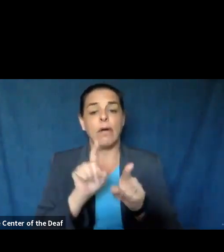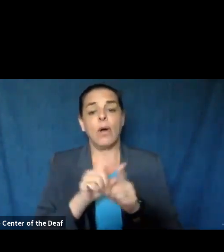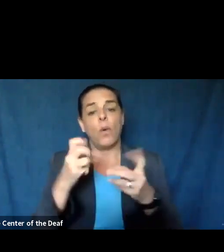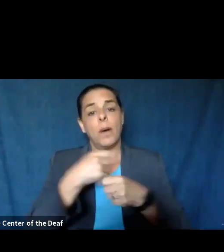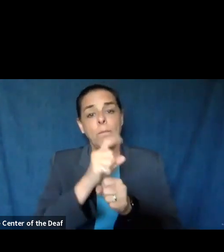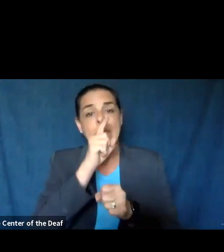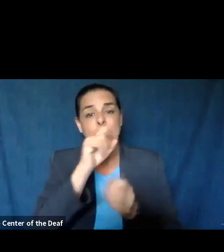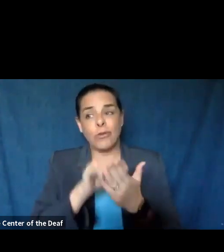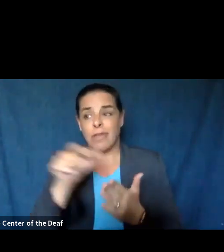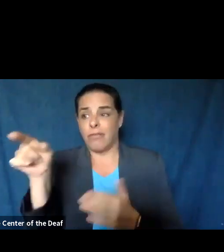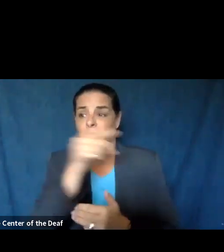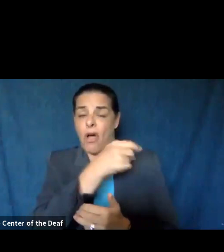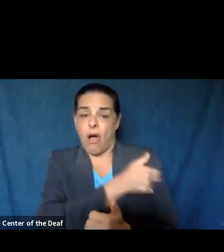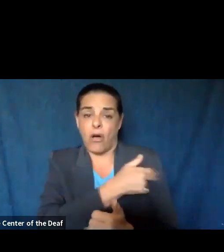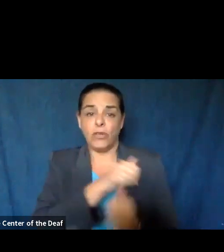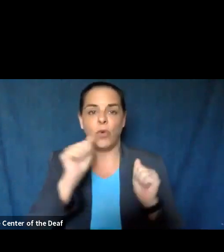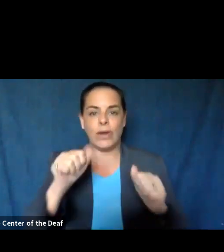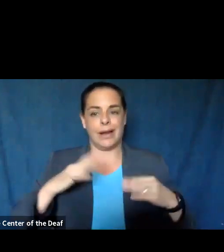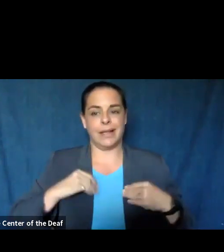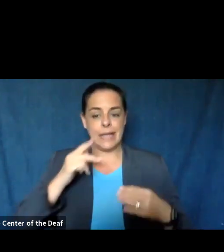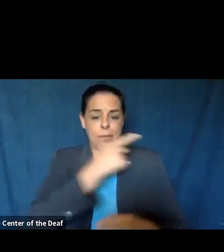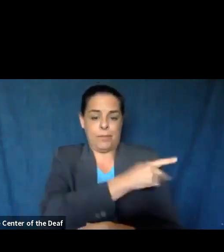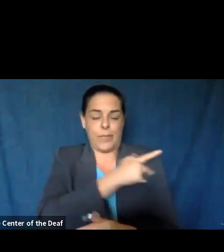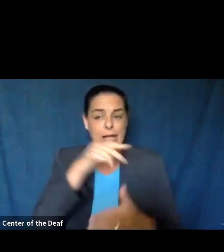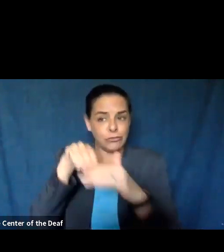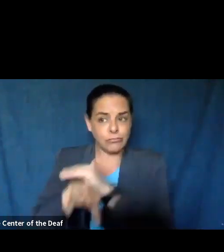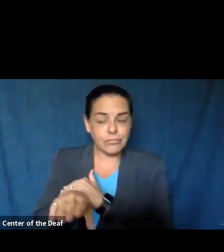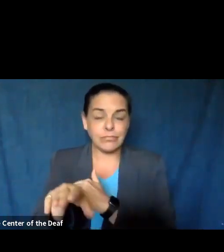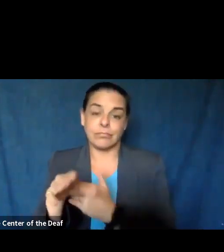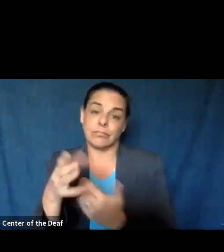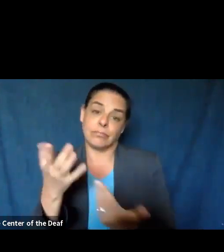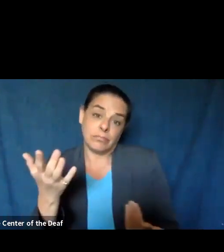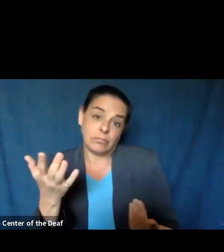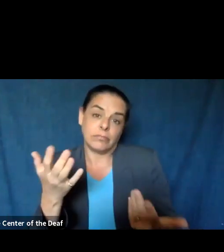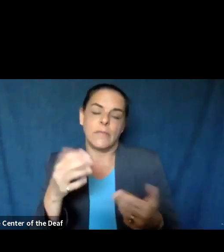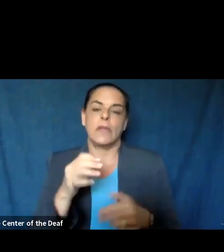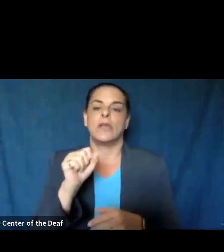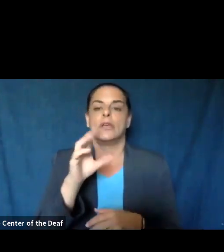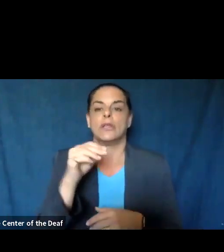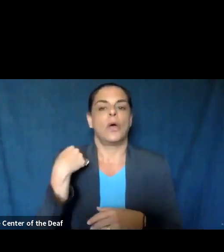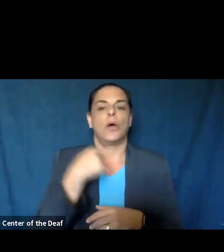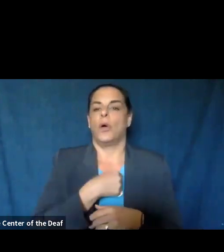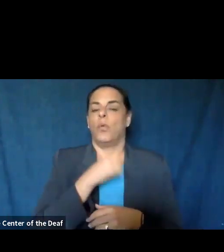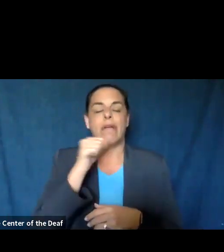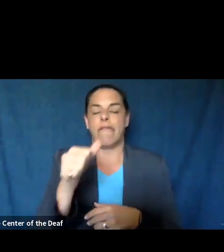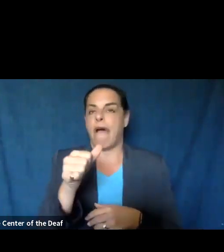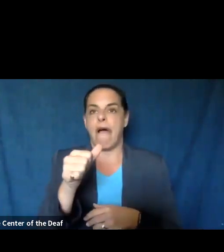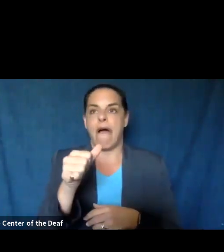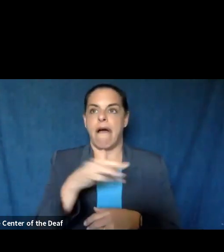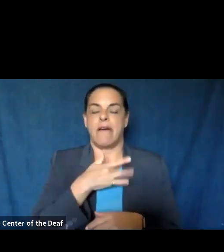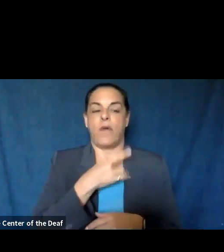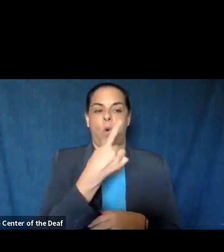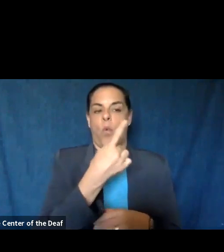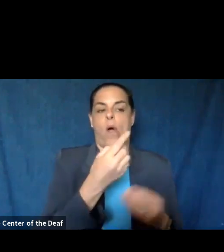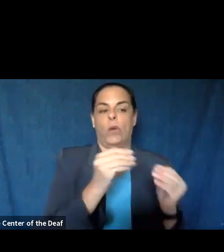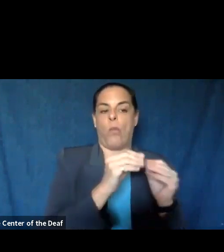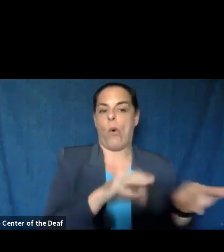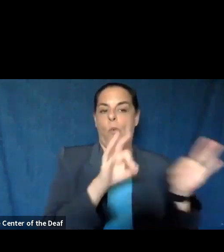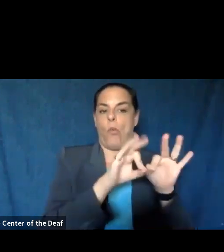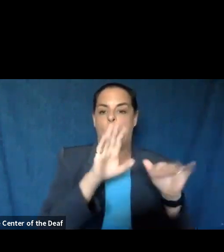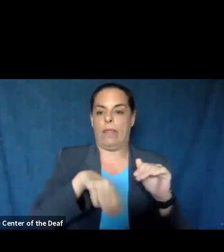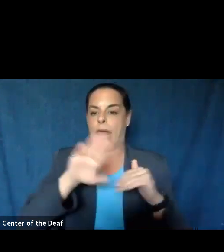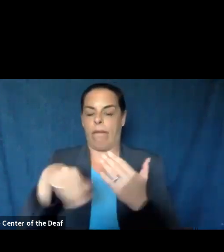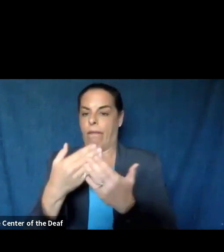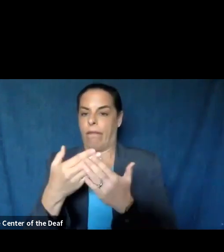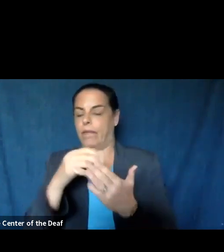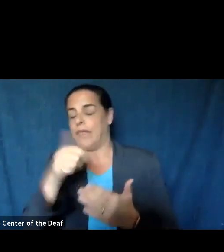able to take care of the burden of patients that might come in due to increases as well. So we're not weighing one more than the other. We really look at the full